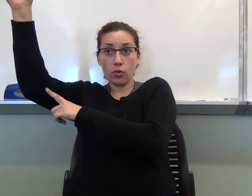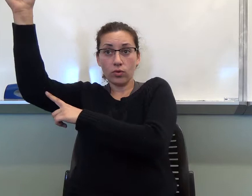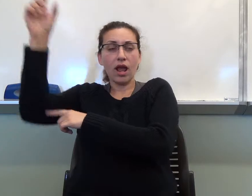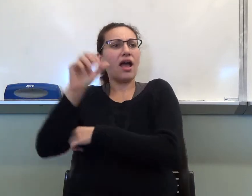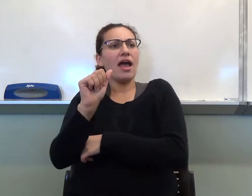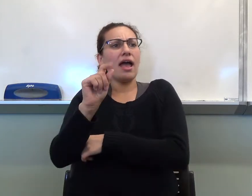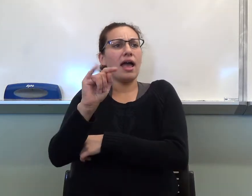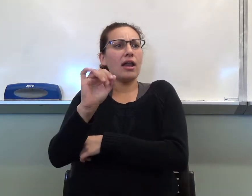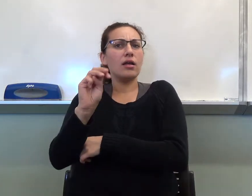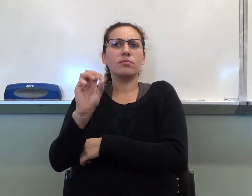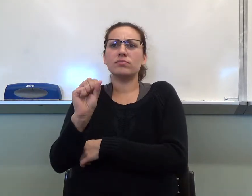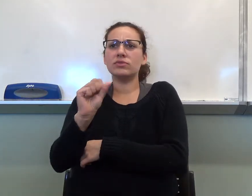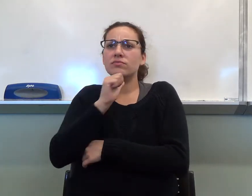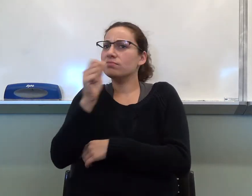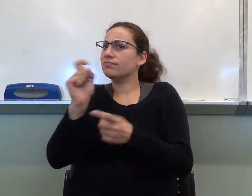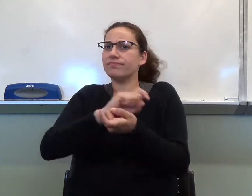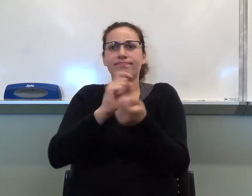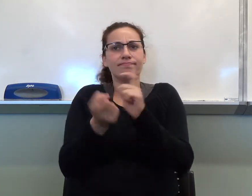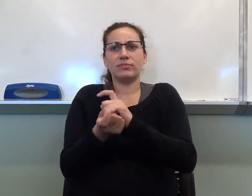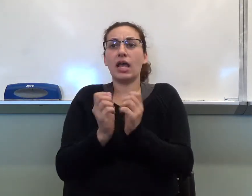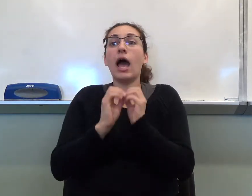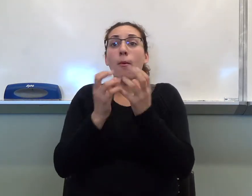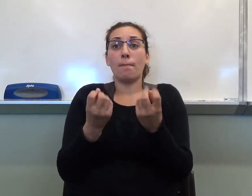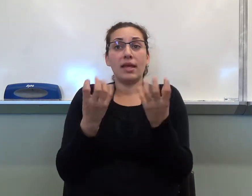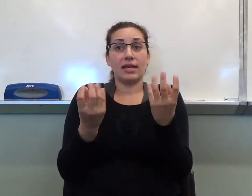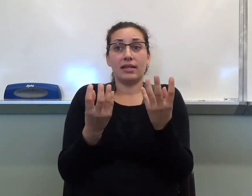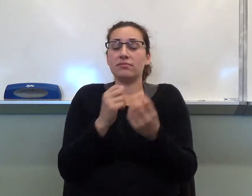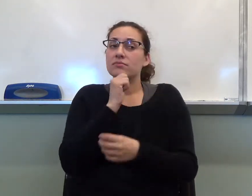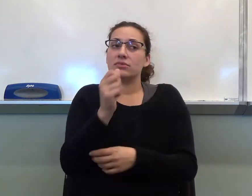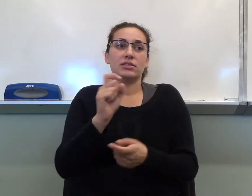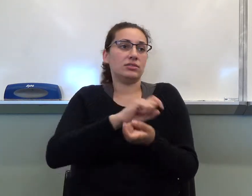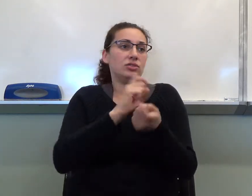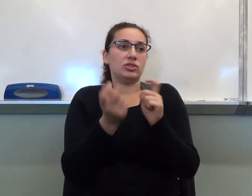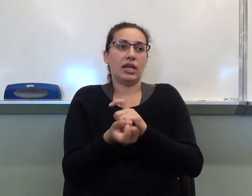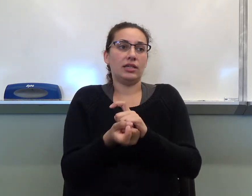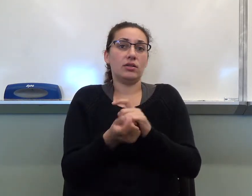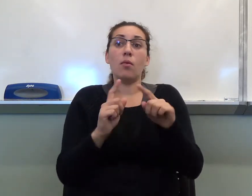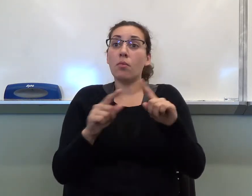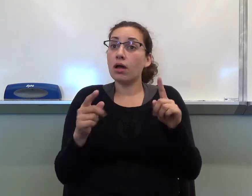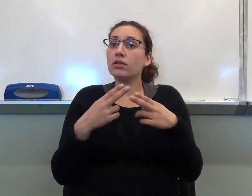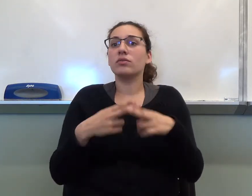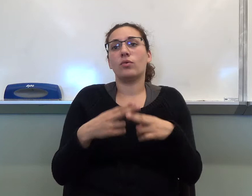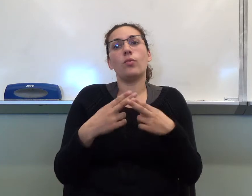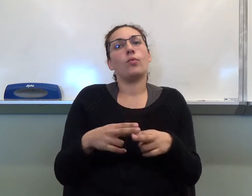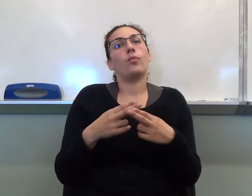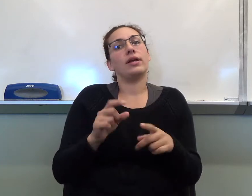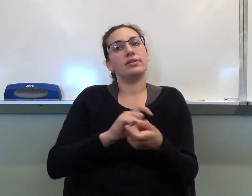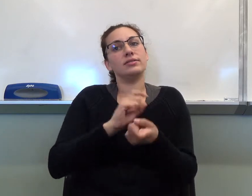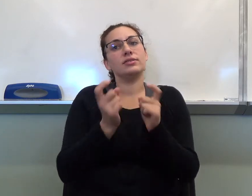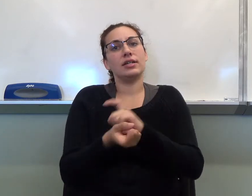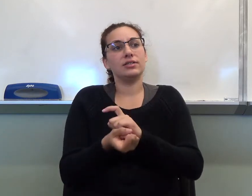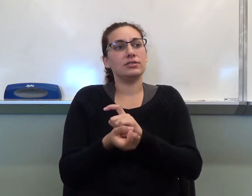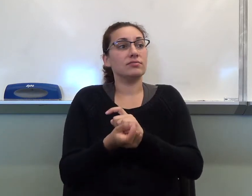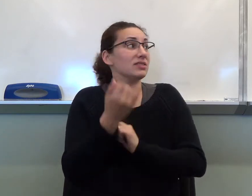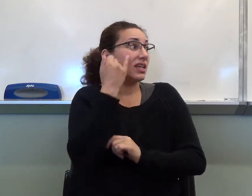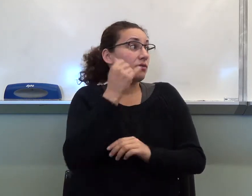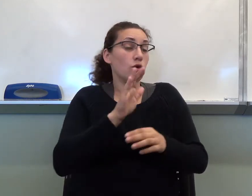universe. Sometimes it's called the resistance to motion. You know, if you're going to push on this thing on the moon, it's going to